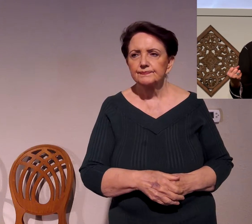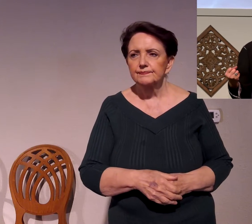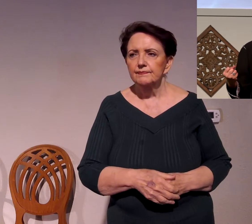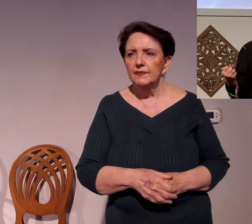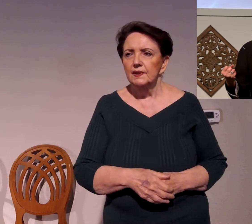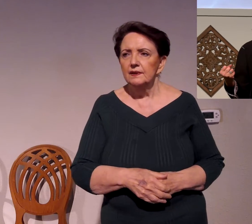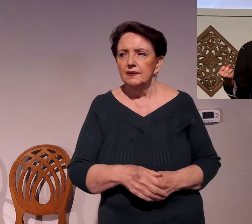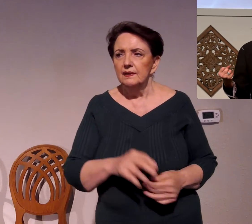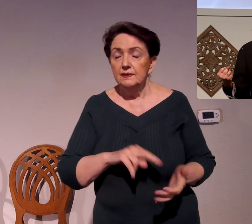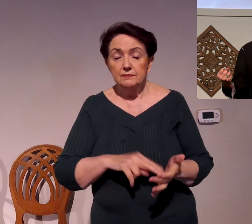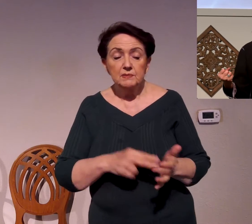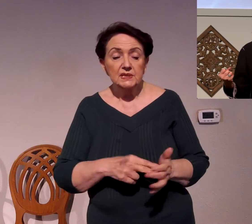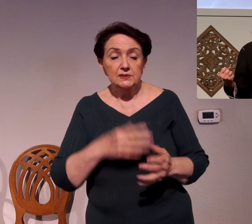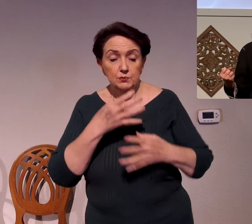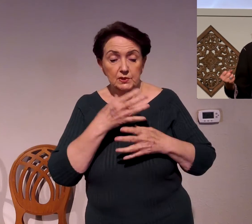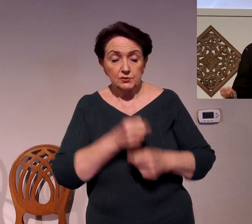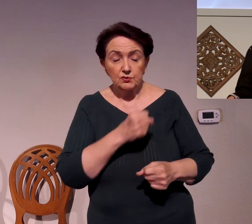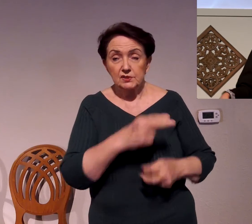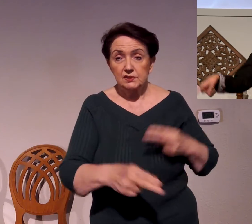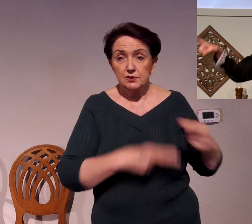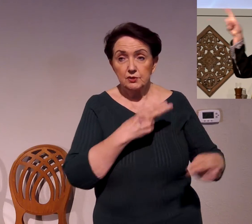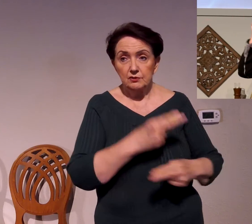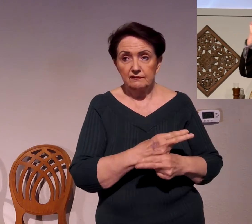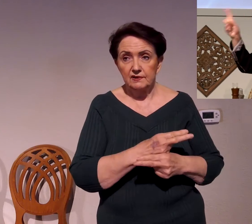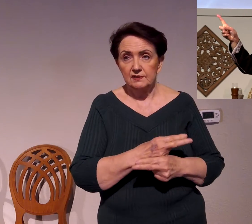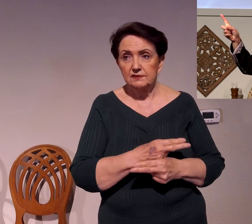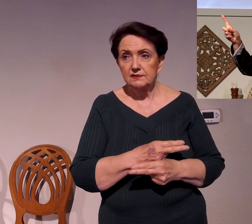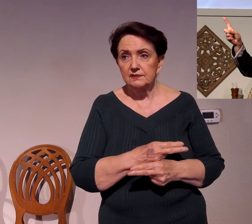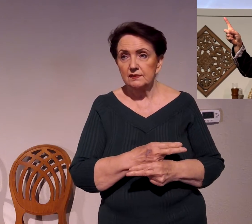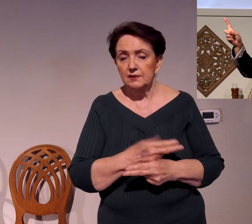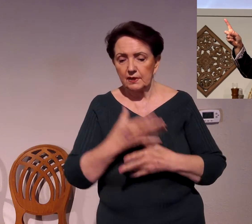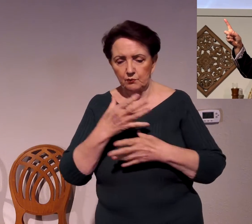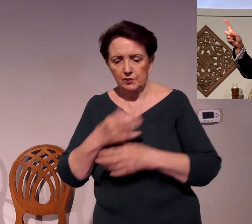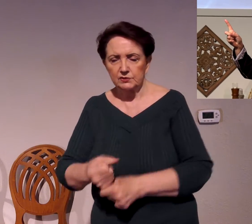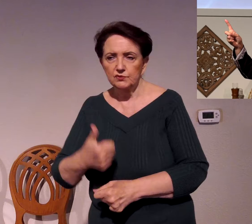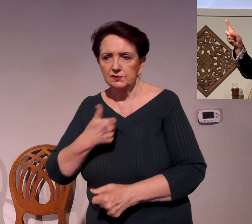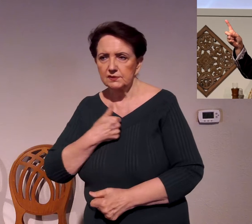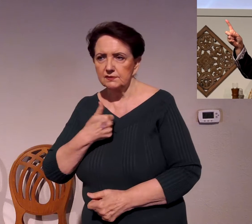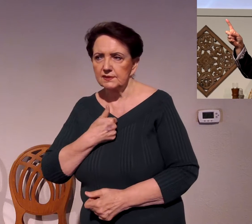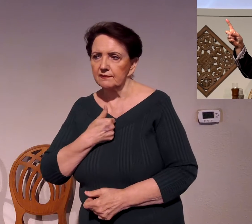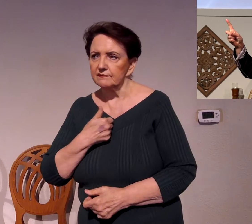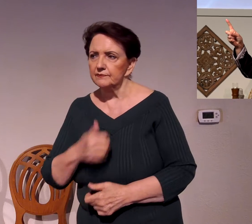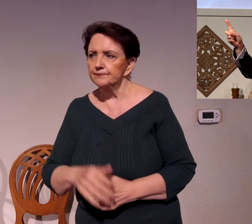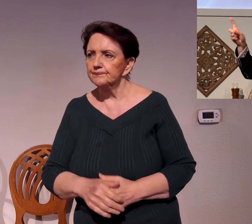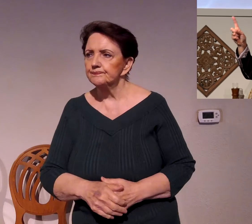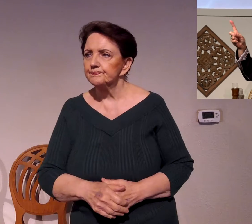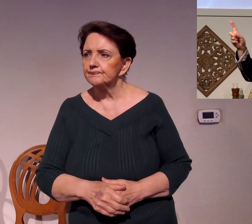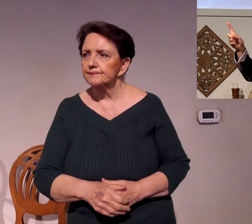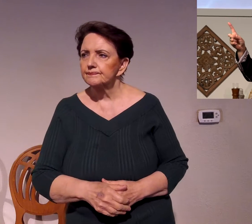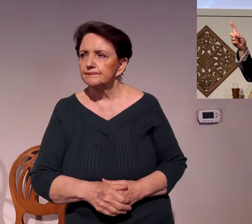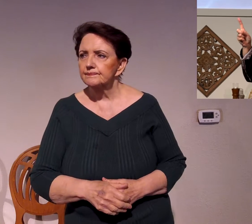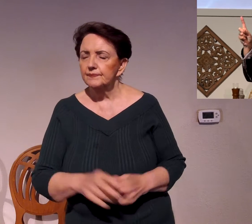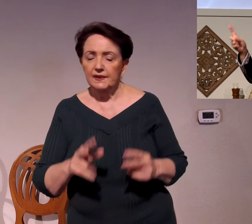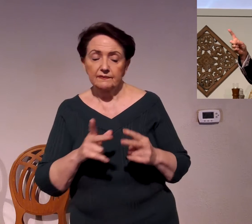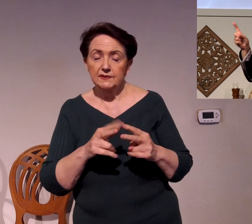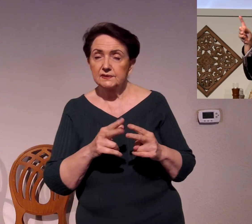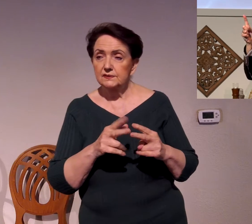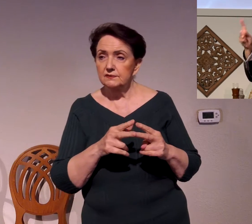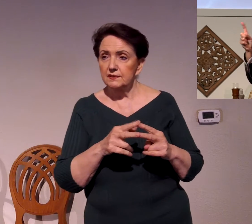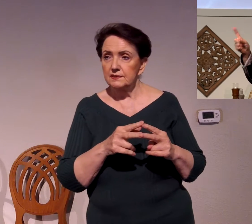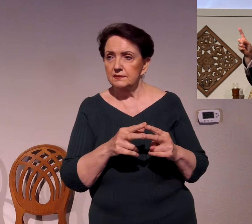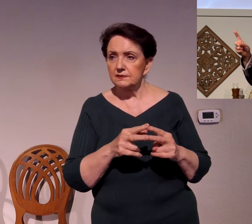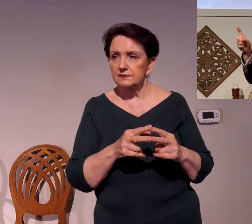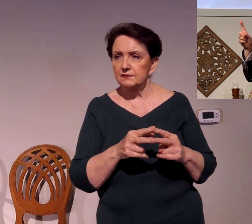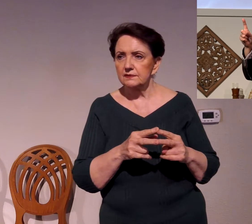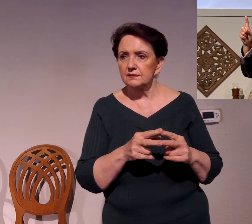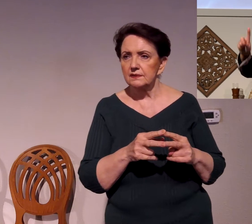It means we can trust the universe and we can trust ourselves. These two things, again,